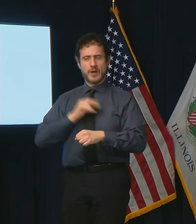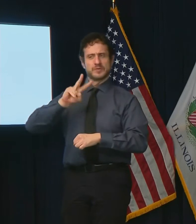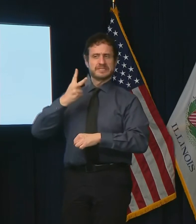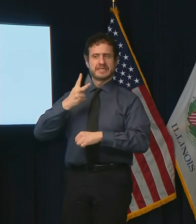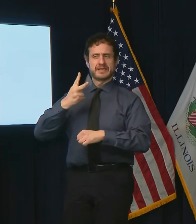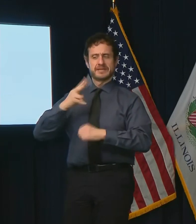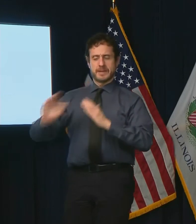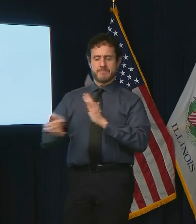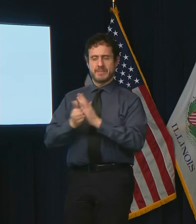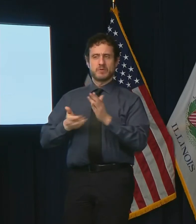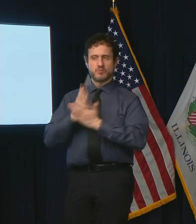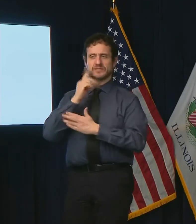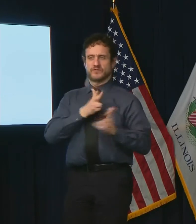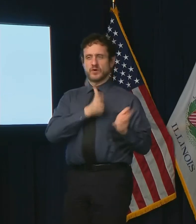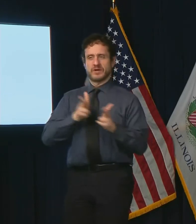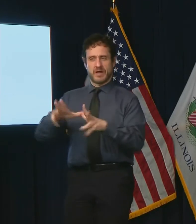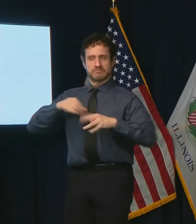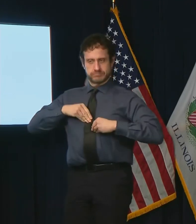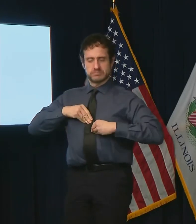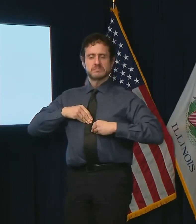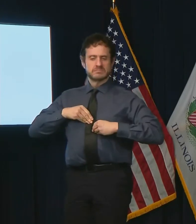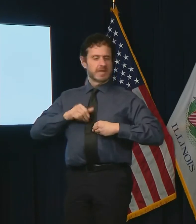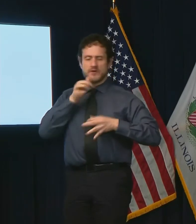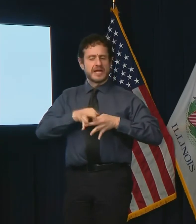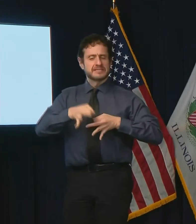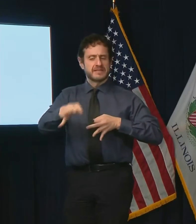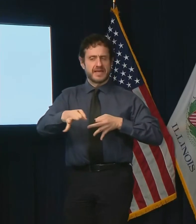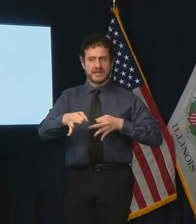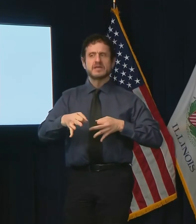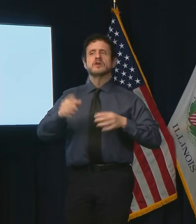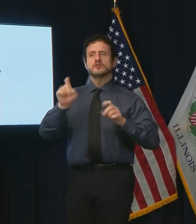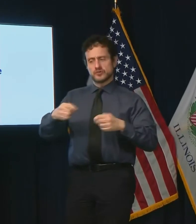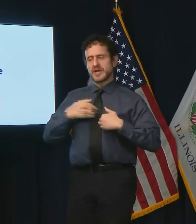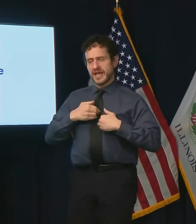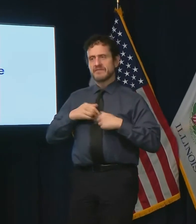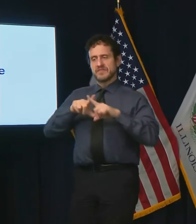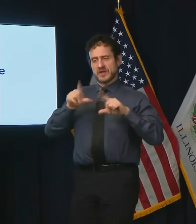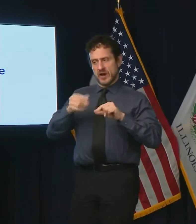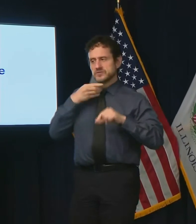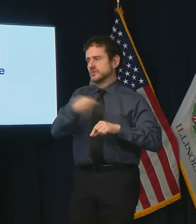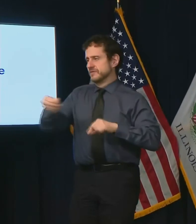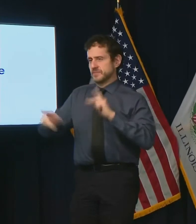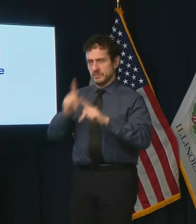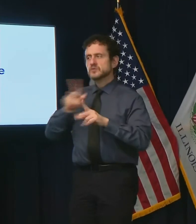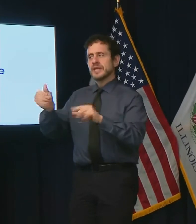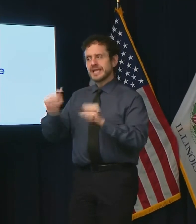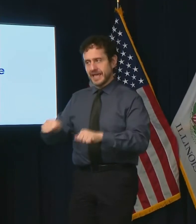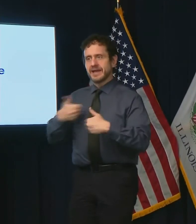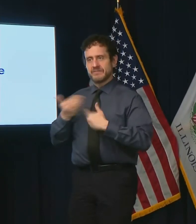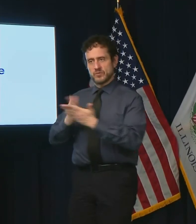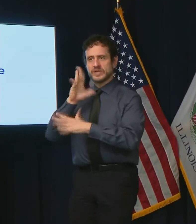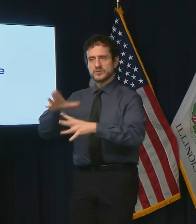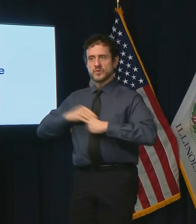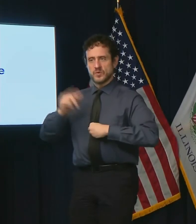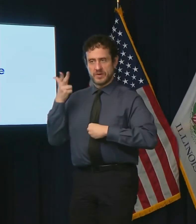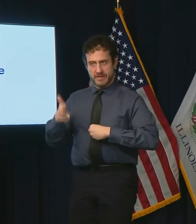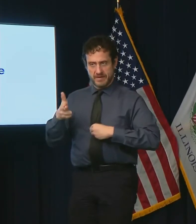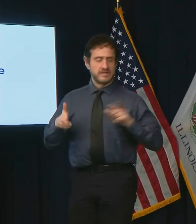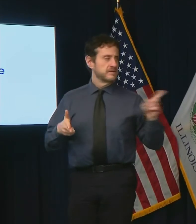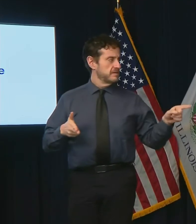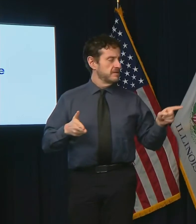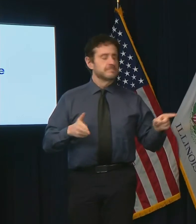further? Well, I should start really by saying that, as you may know, the